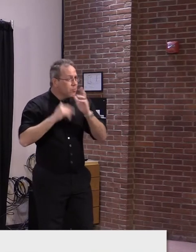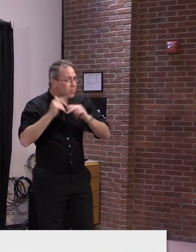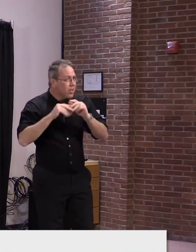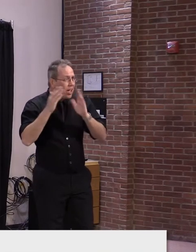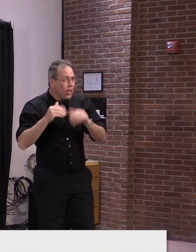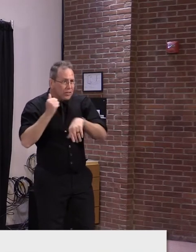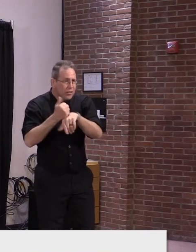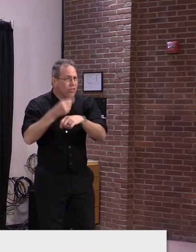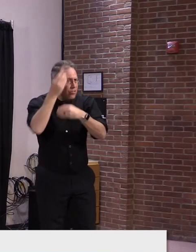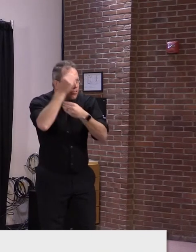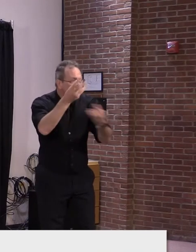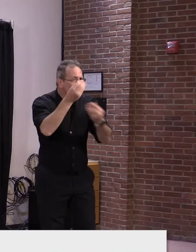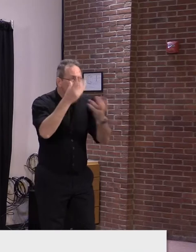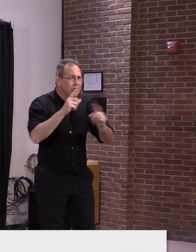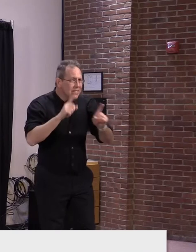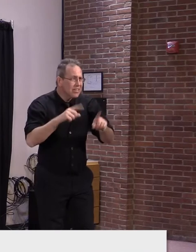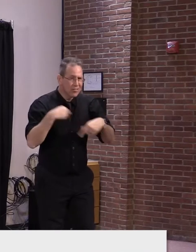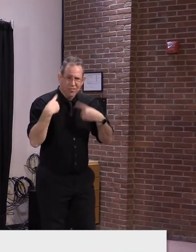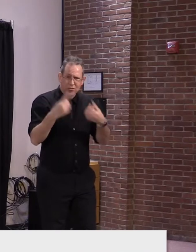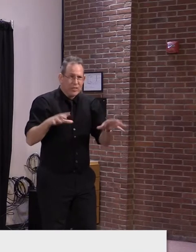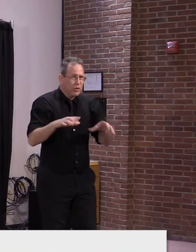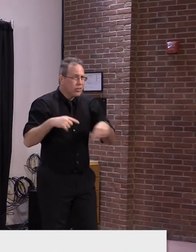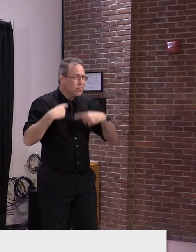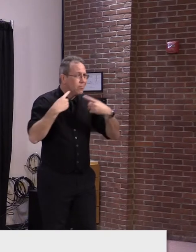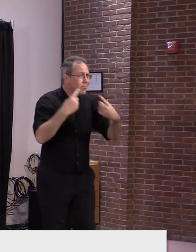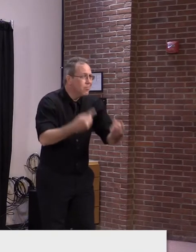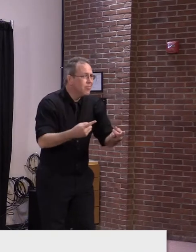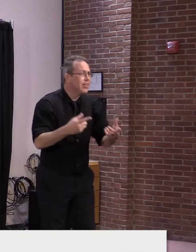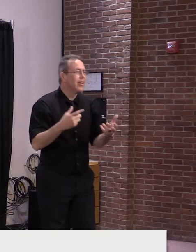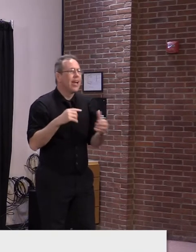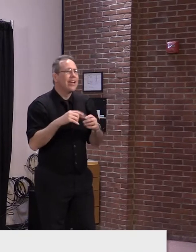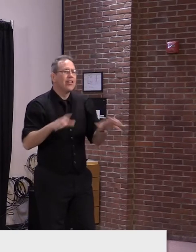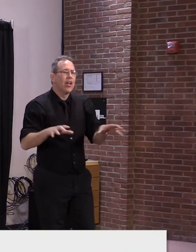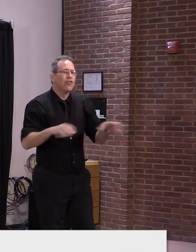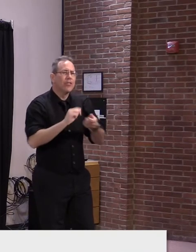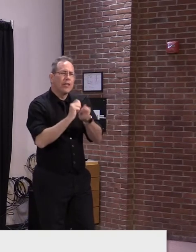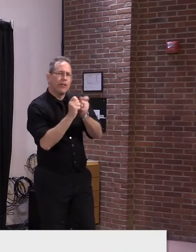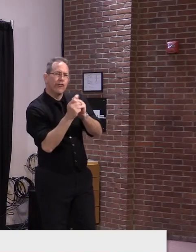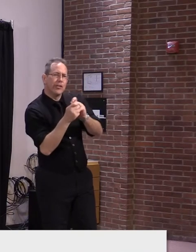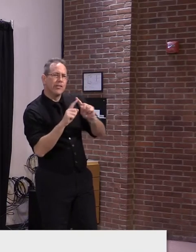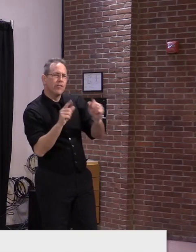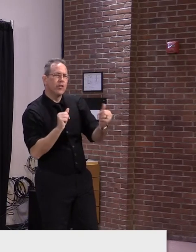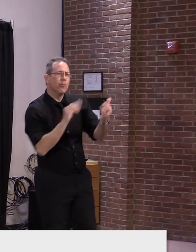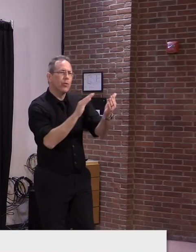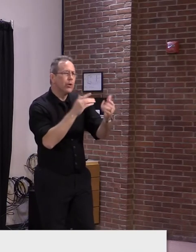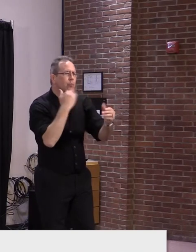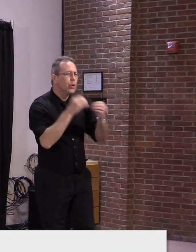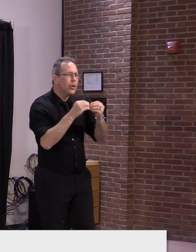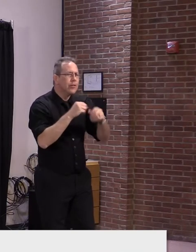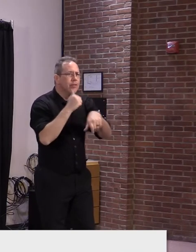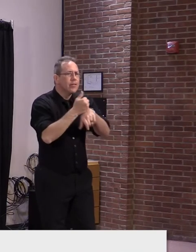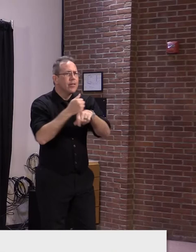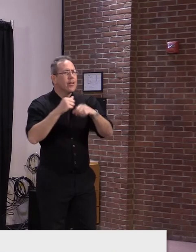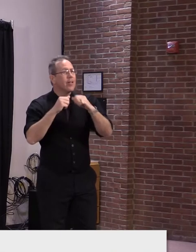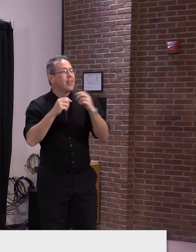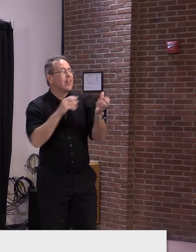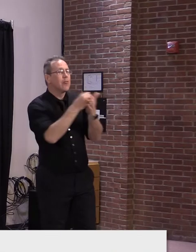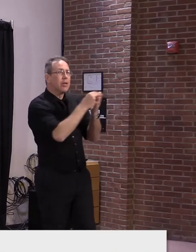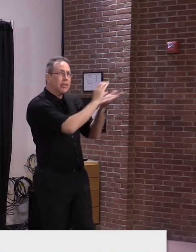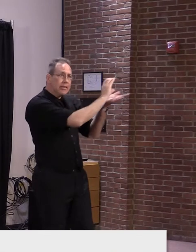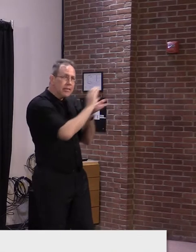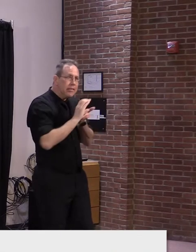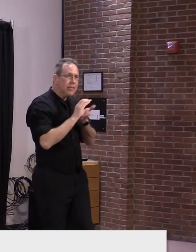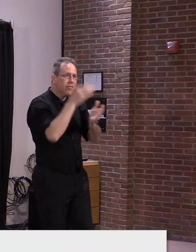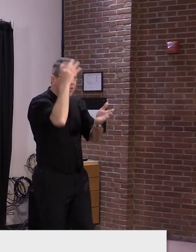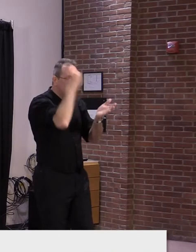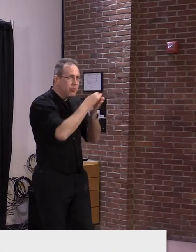about, the Budget Adjustment Act that we asked for more money for housing immediately was not